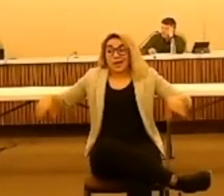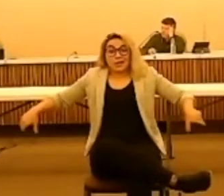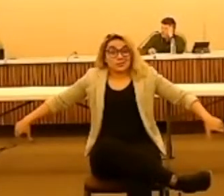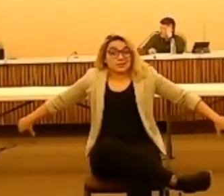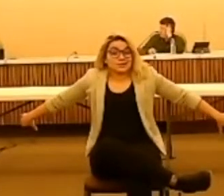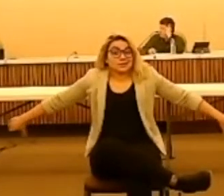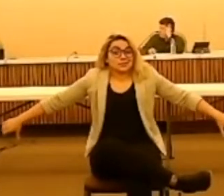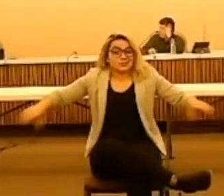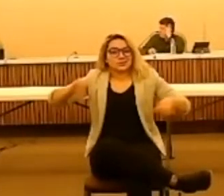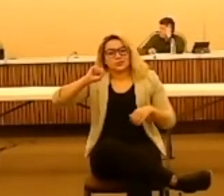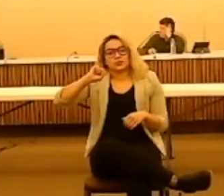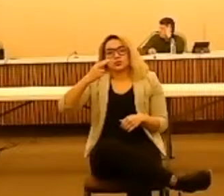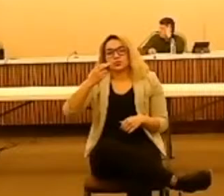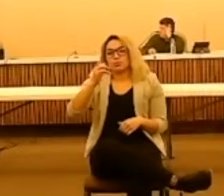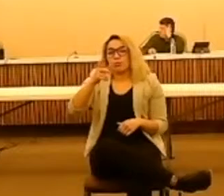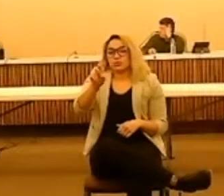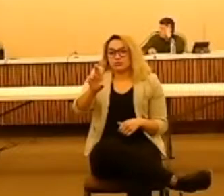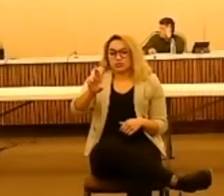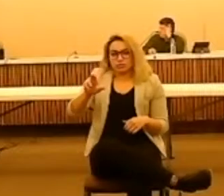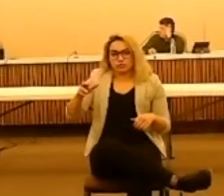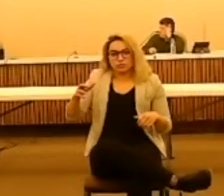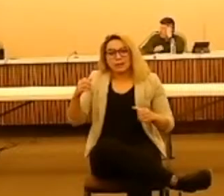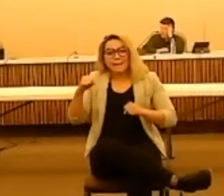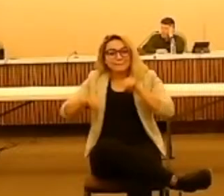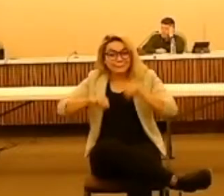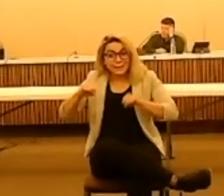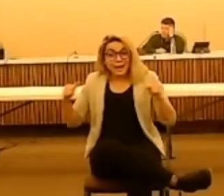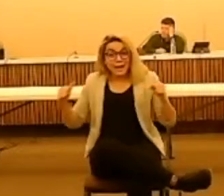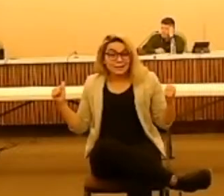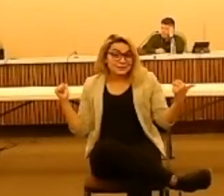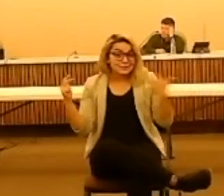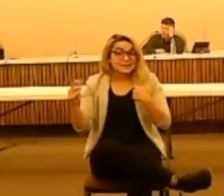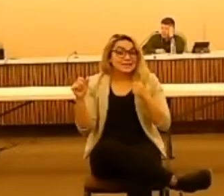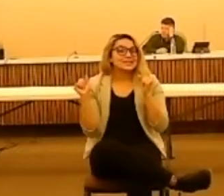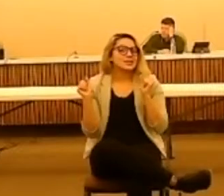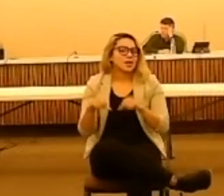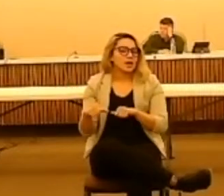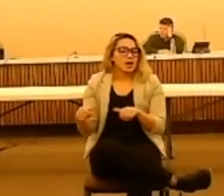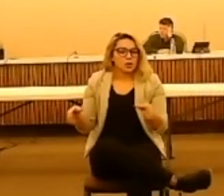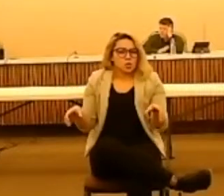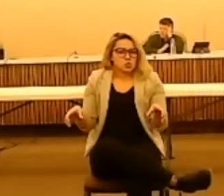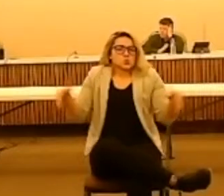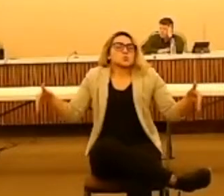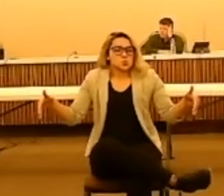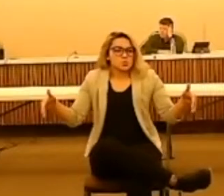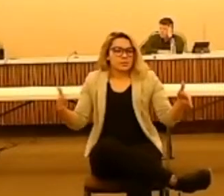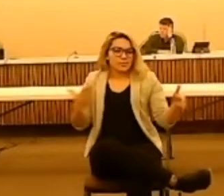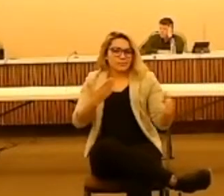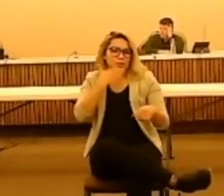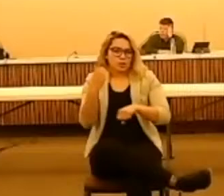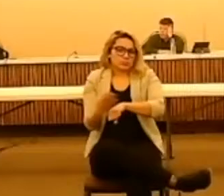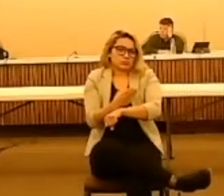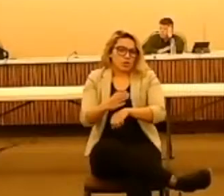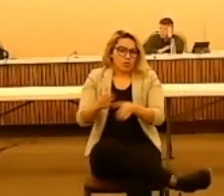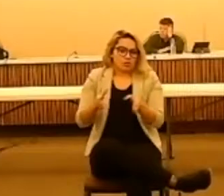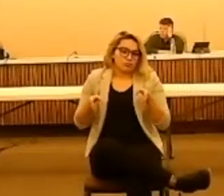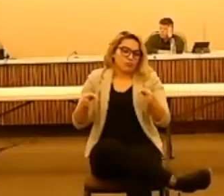still pedestrian and bicycle lane. But they're not even certain they're going to do